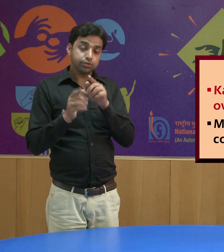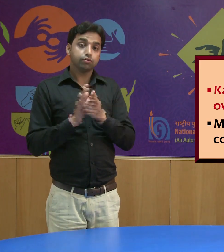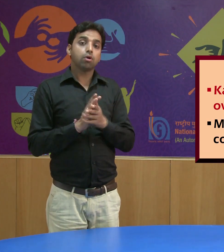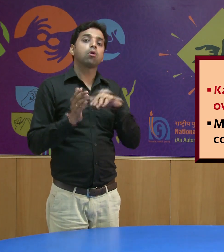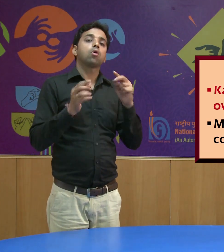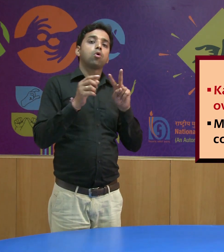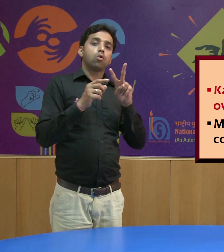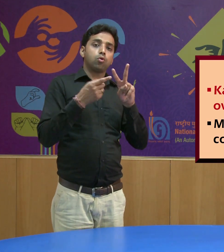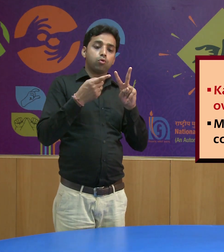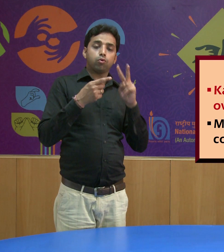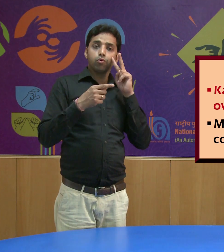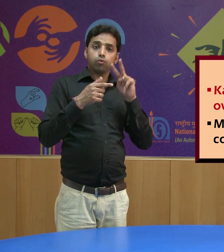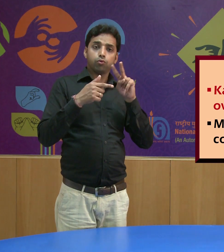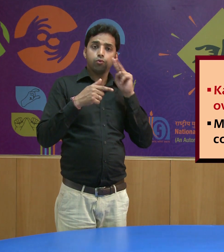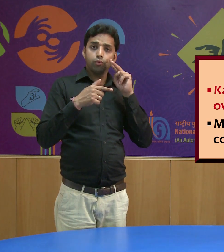Vishnu, and Buddha.